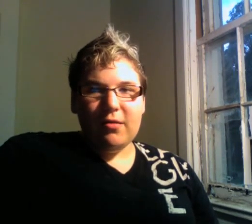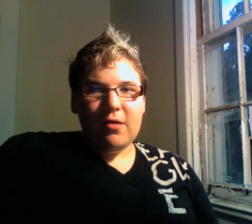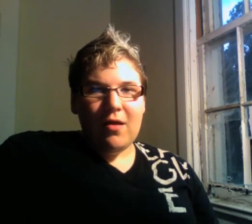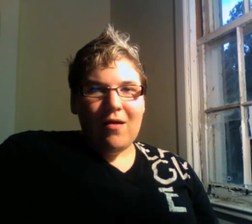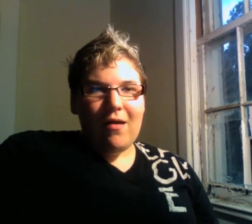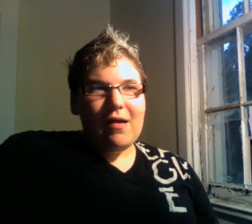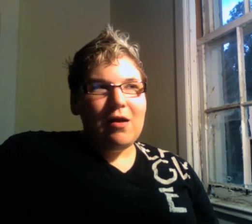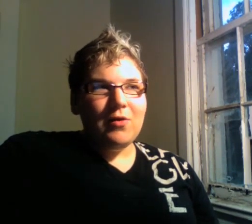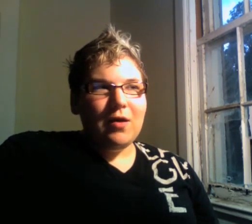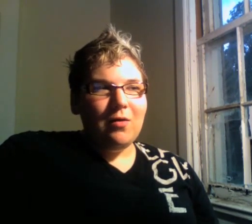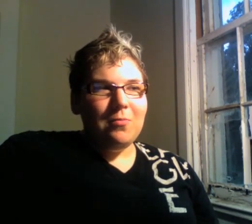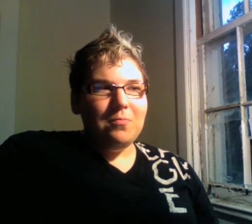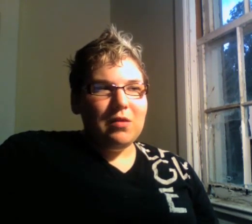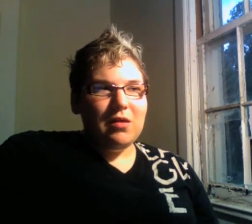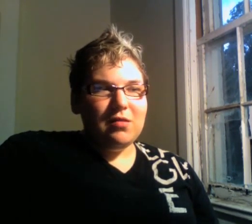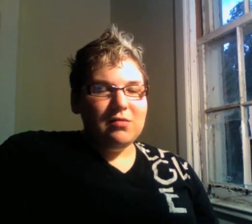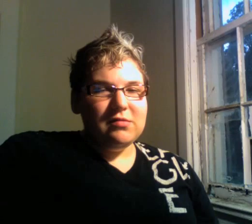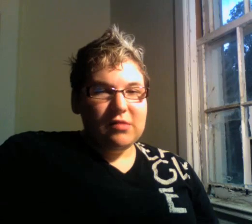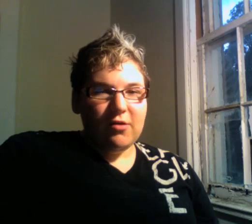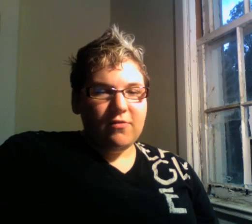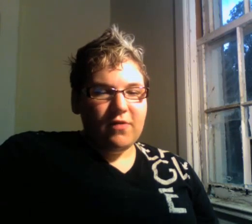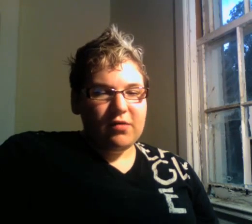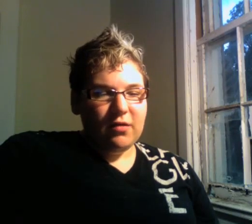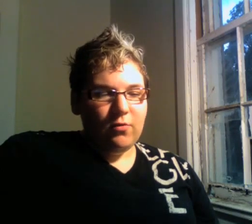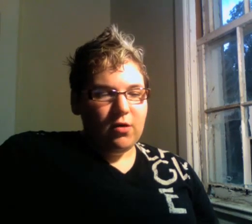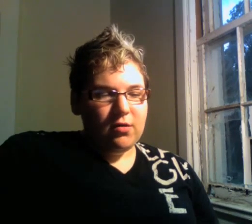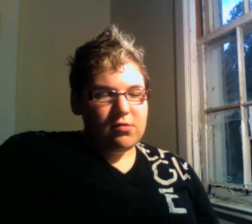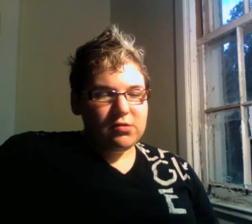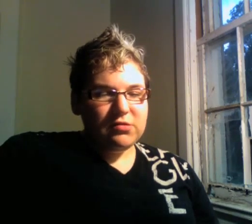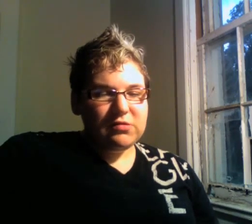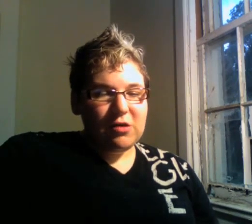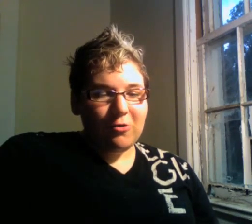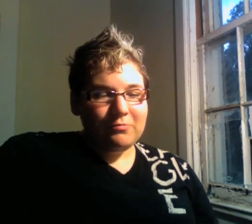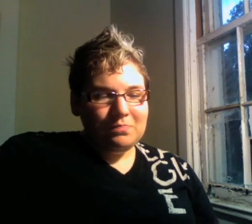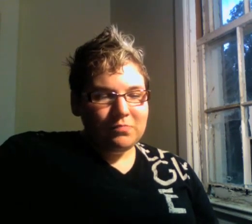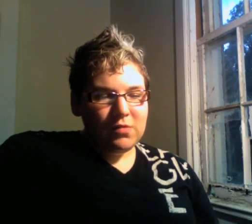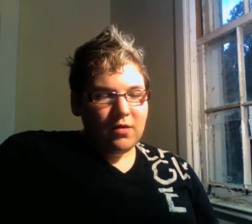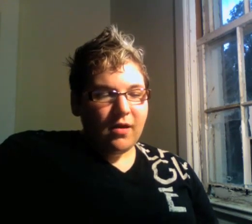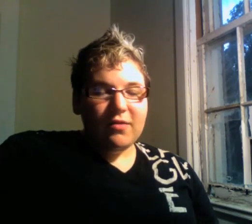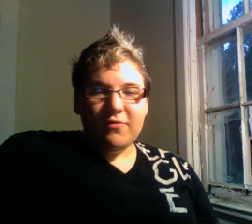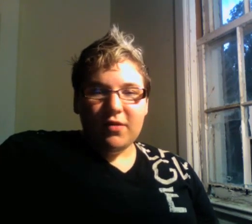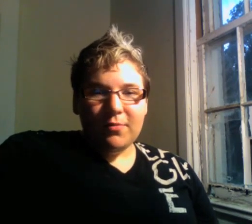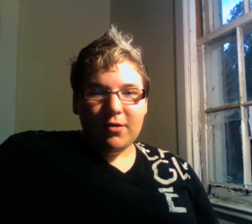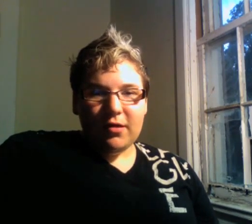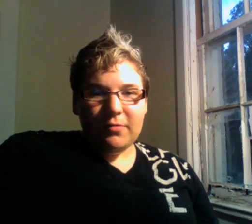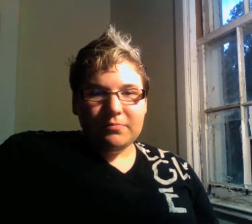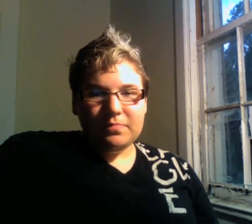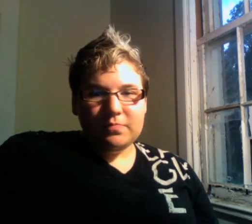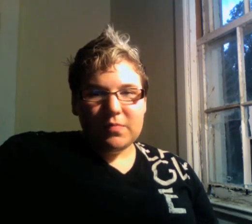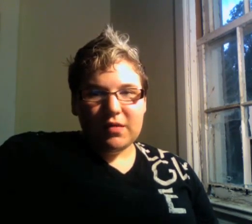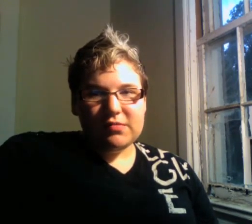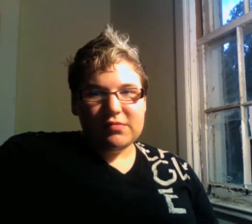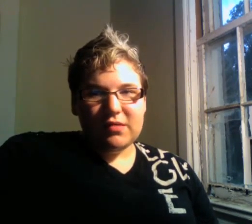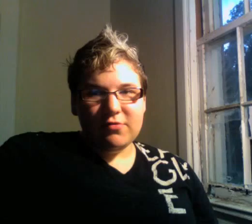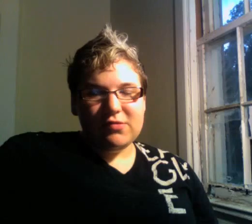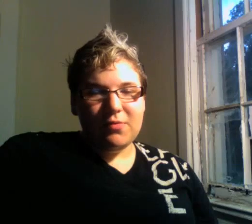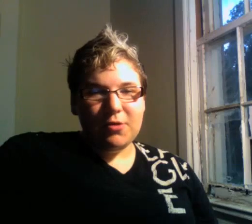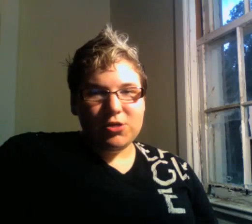how I'm getting the desired effect I want so and if anybody has ever seen a picture